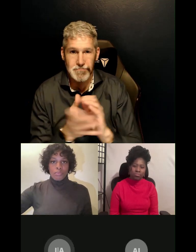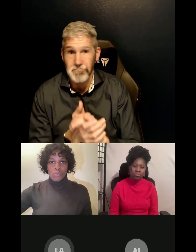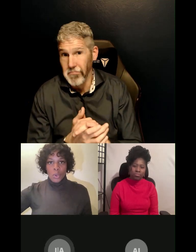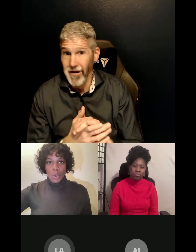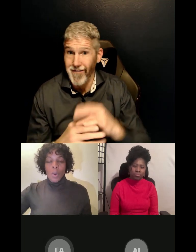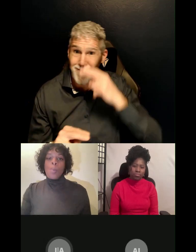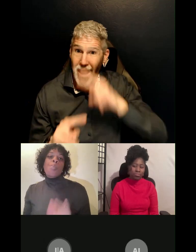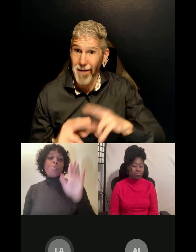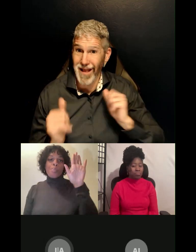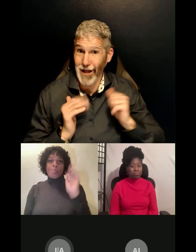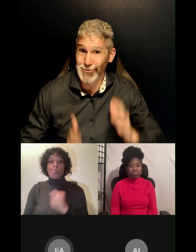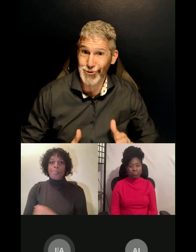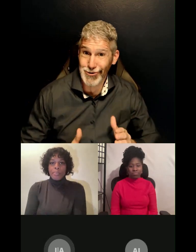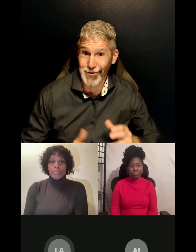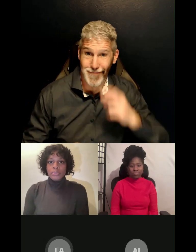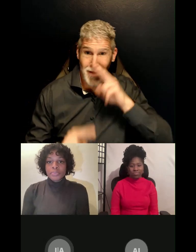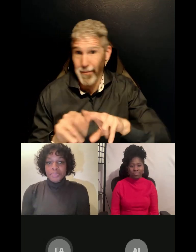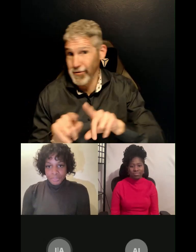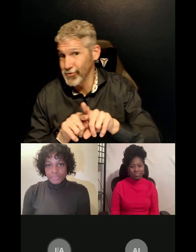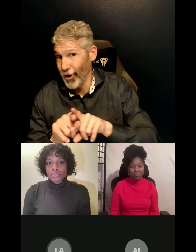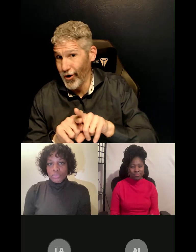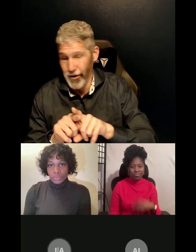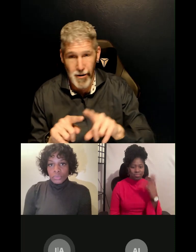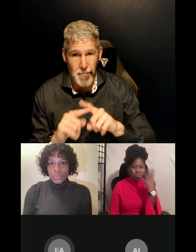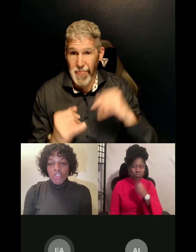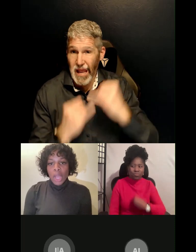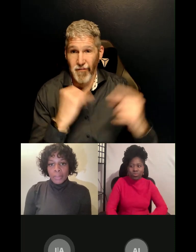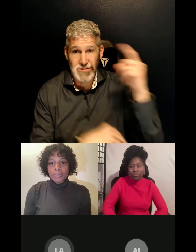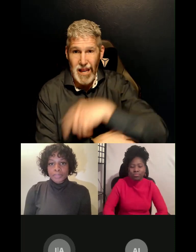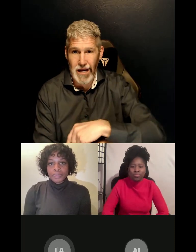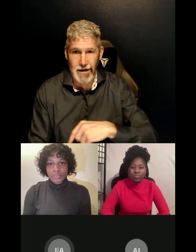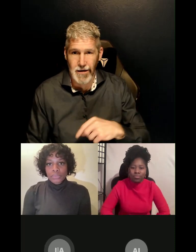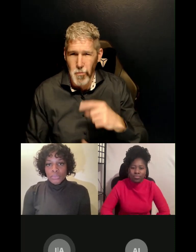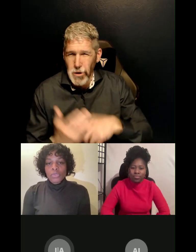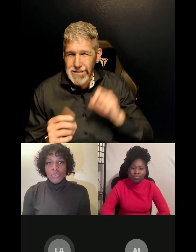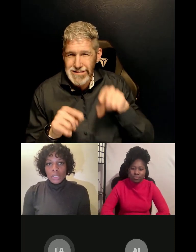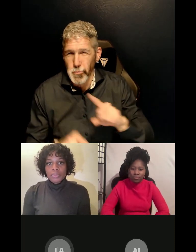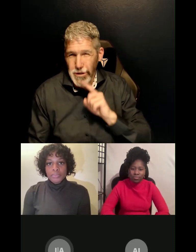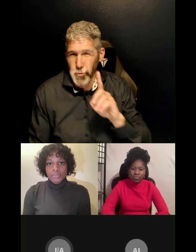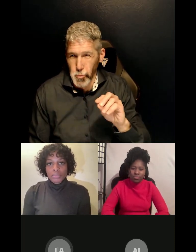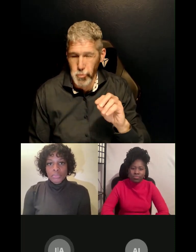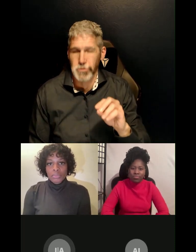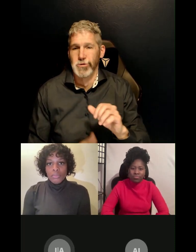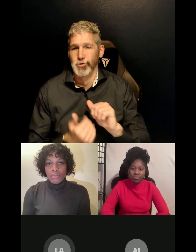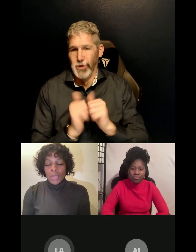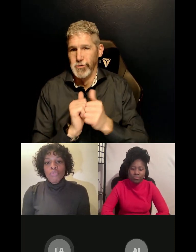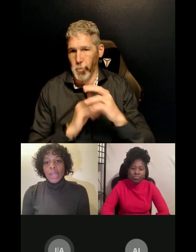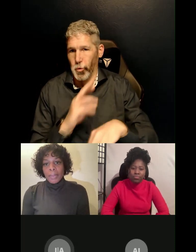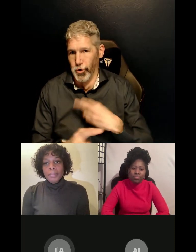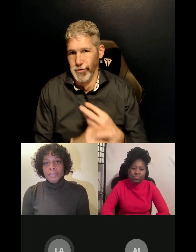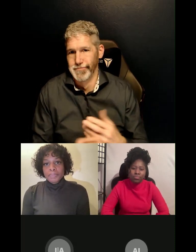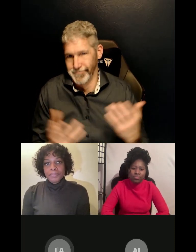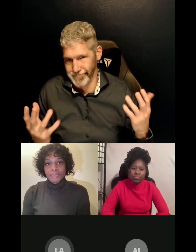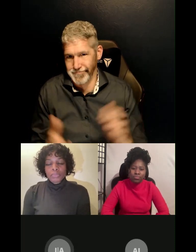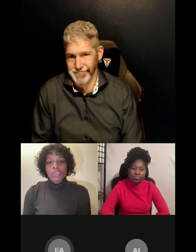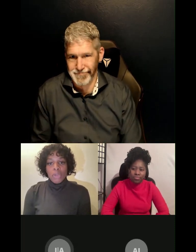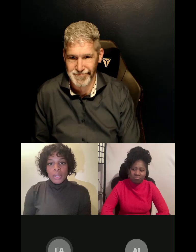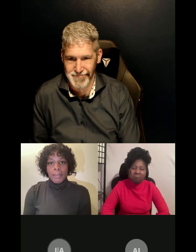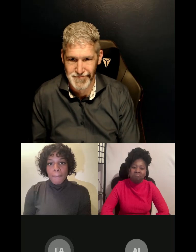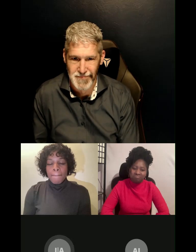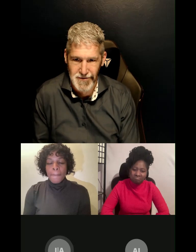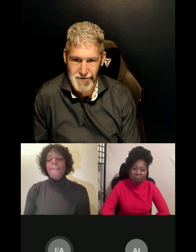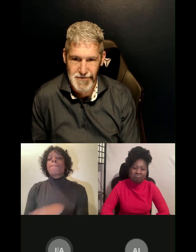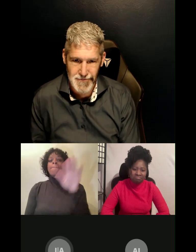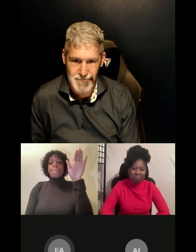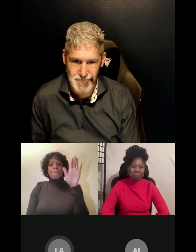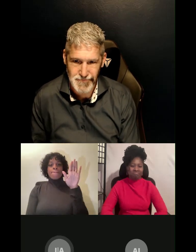industry, media is so important. And it's fun being an actor, it's fun being a star, but at the end of the day, the reason